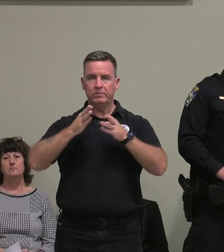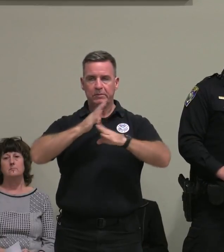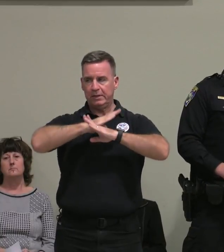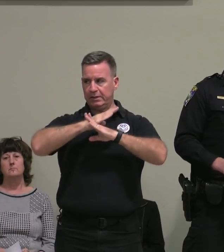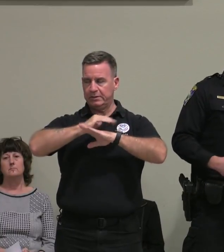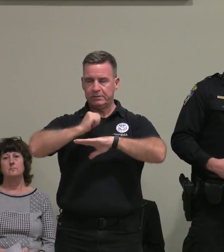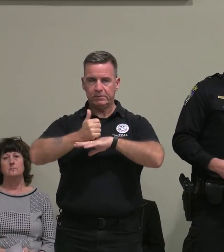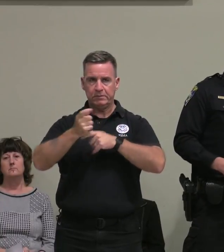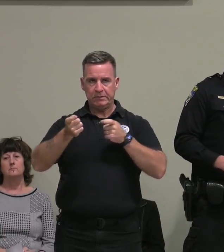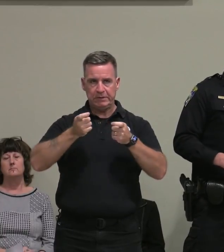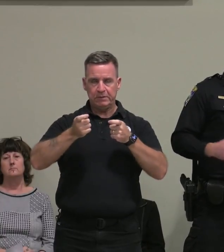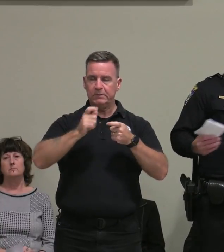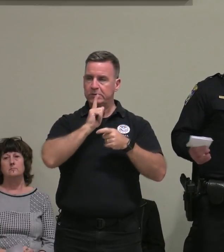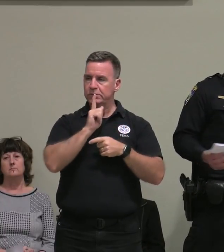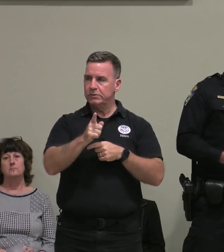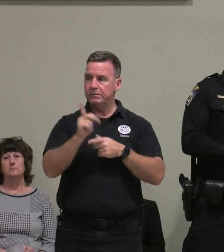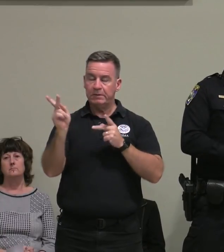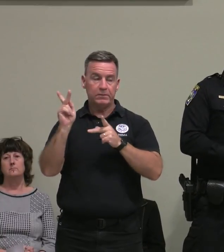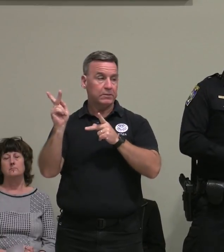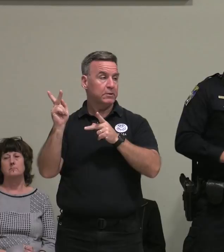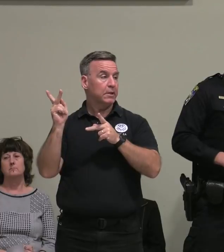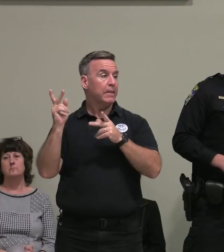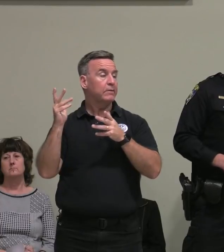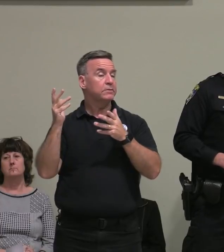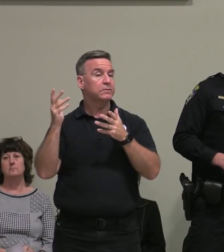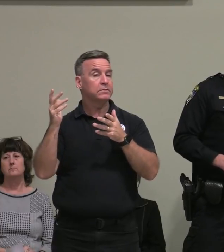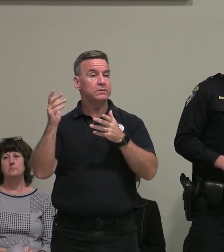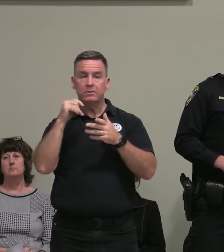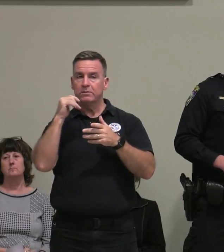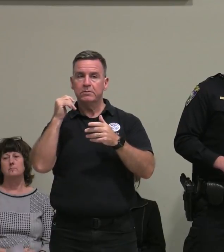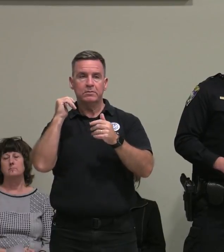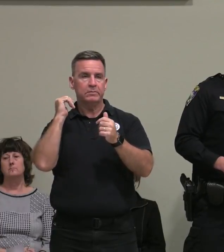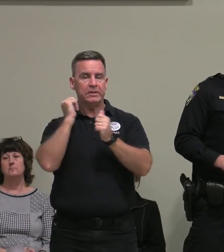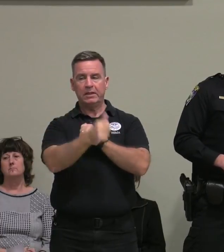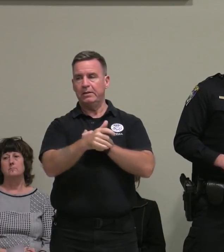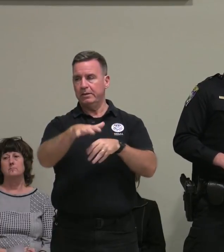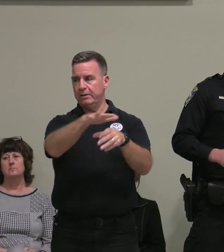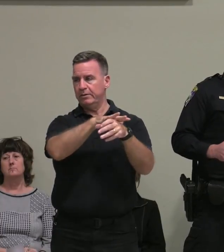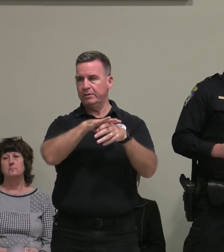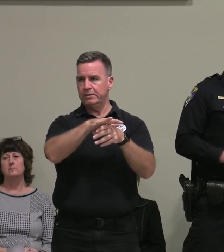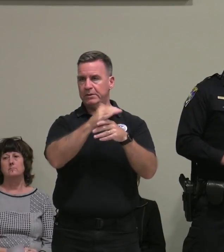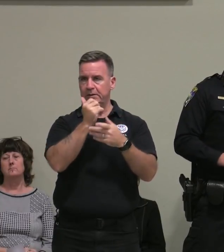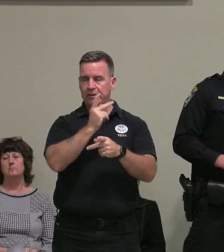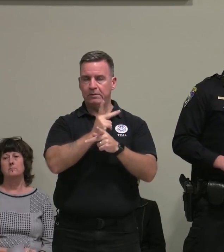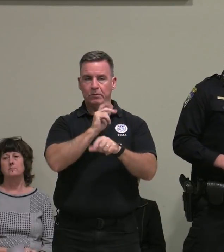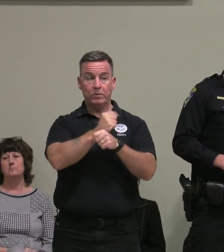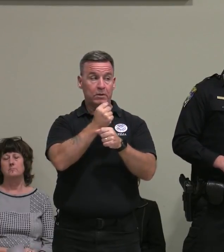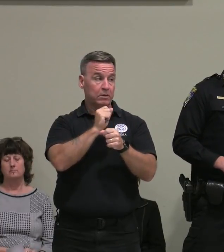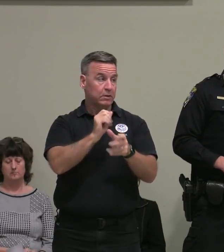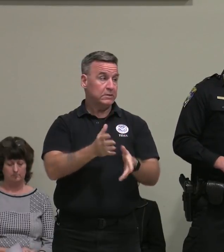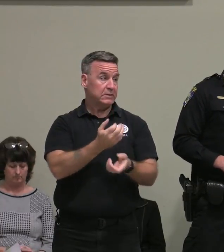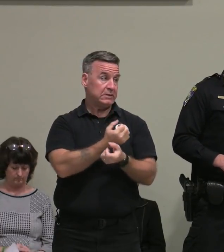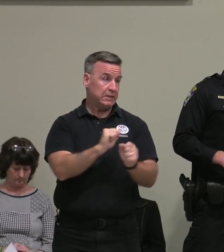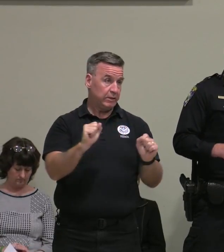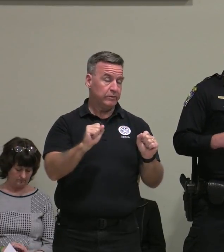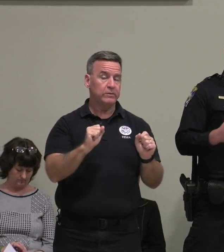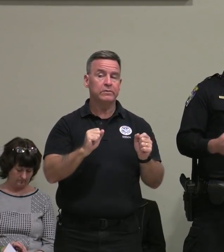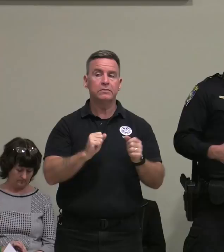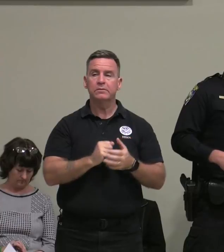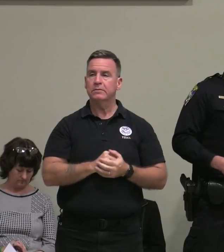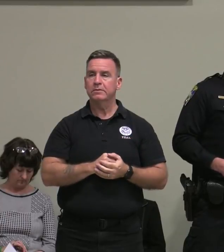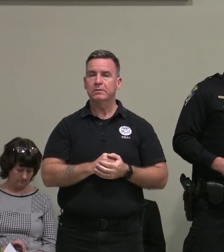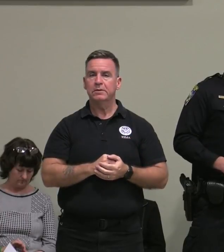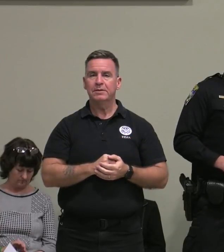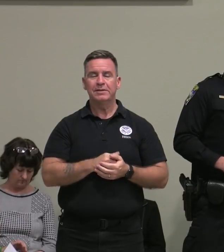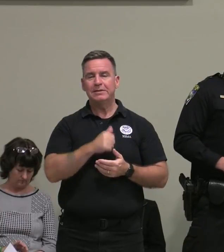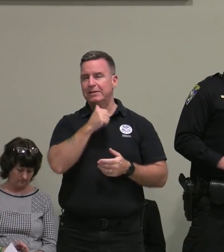manning those to make sure that people don't go beyond those zones to help keep the workers safe. And it's